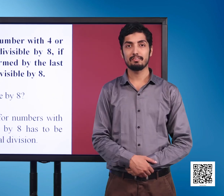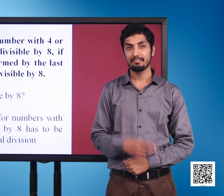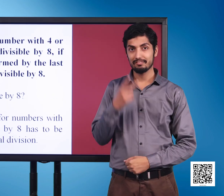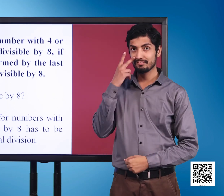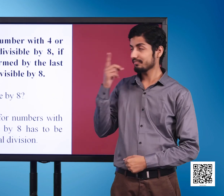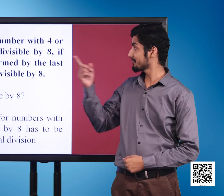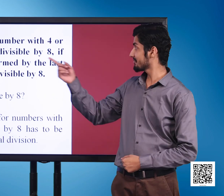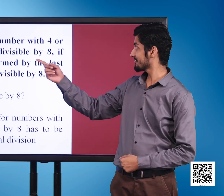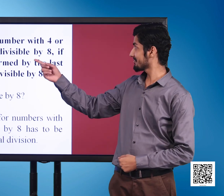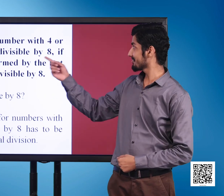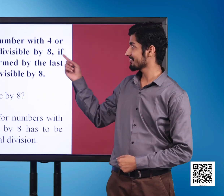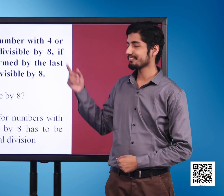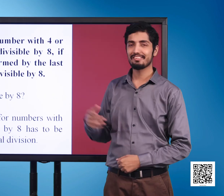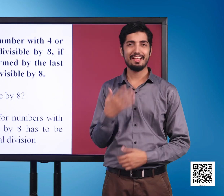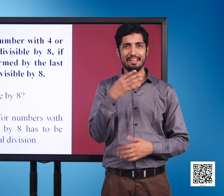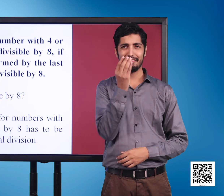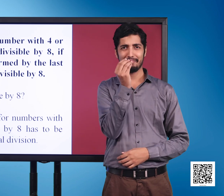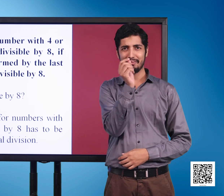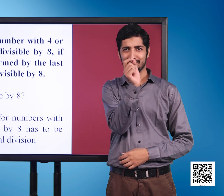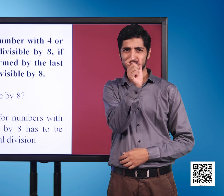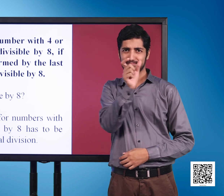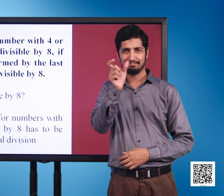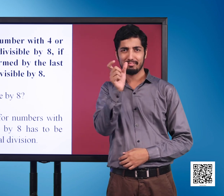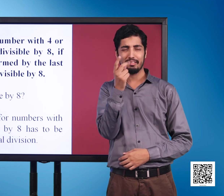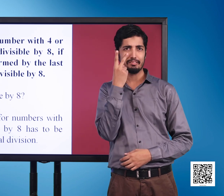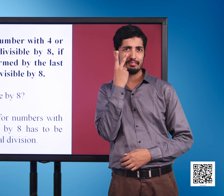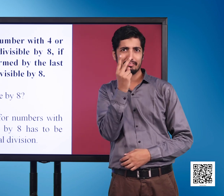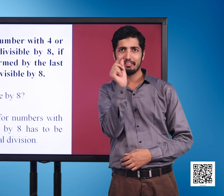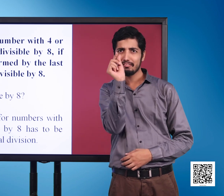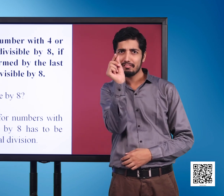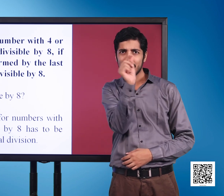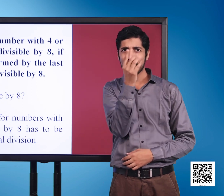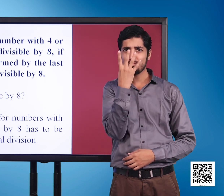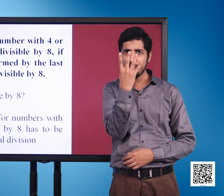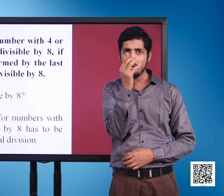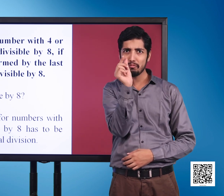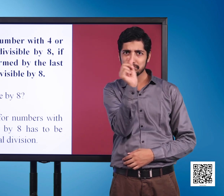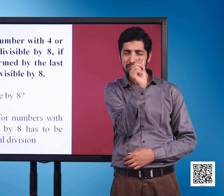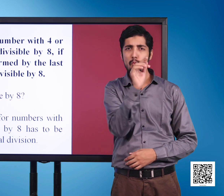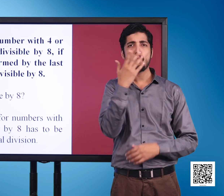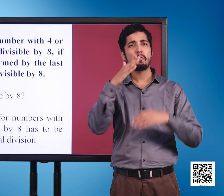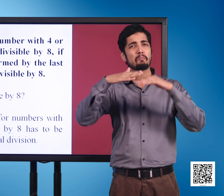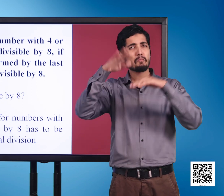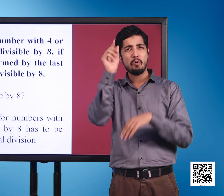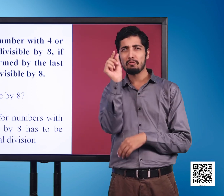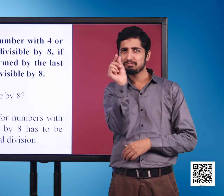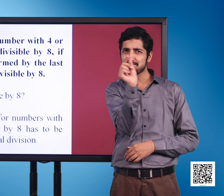We find that a number with 4 or more digits is divisible by 8